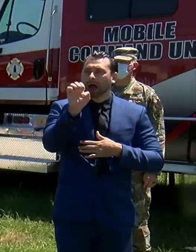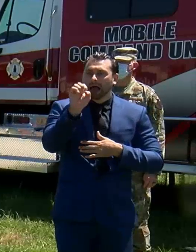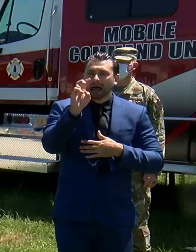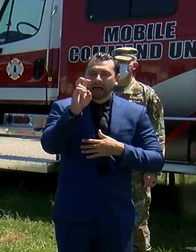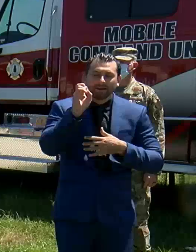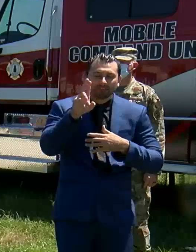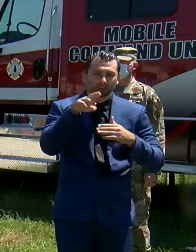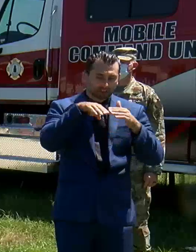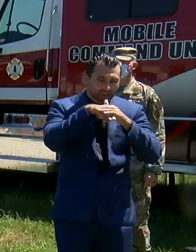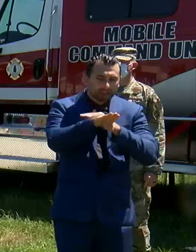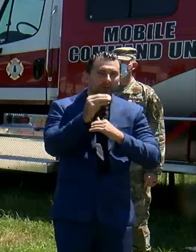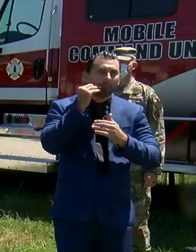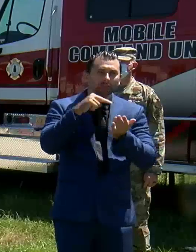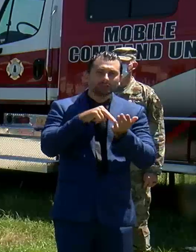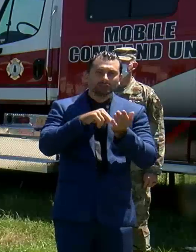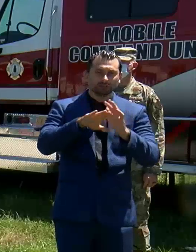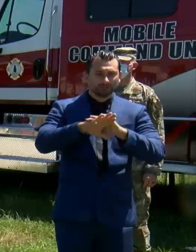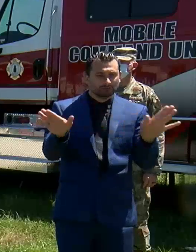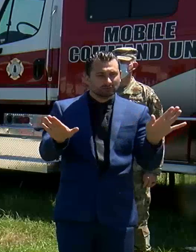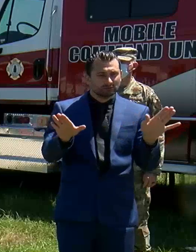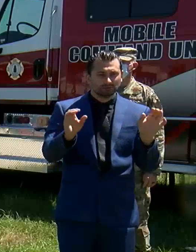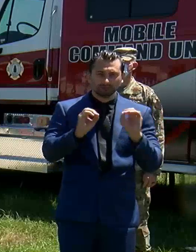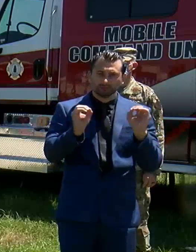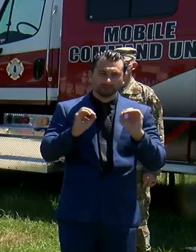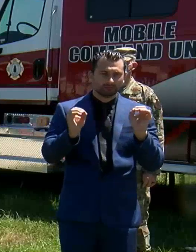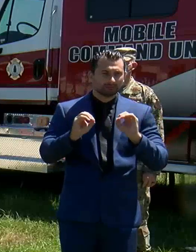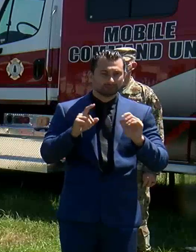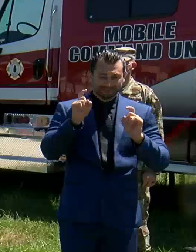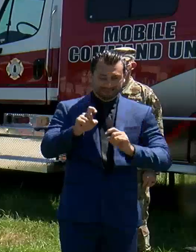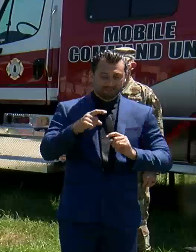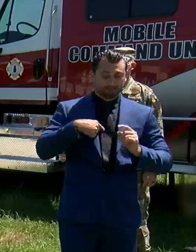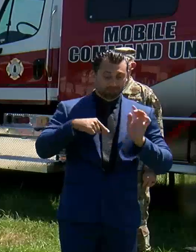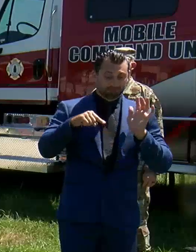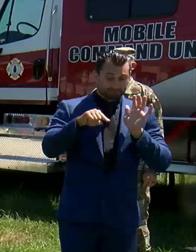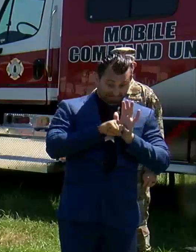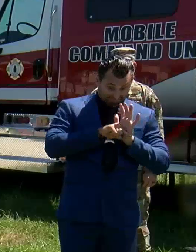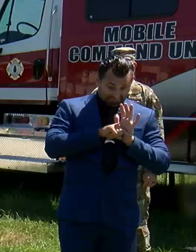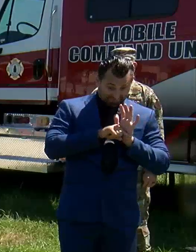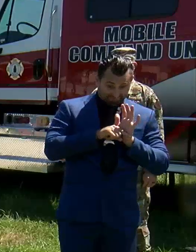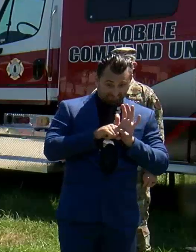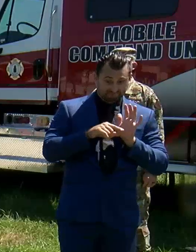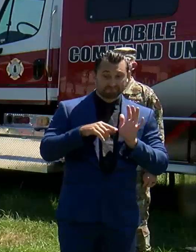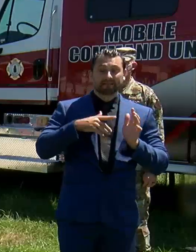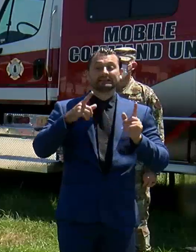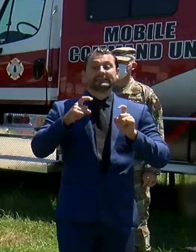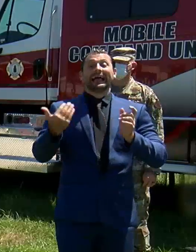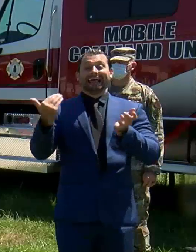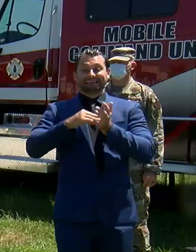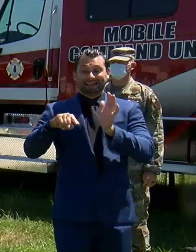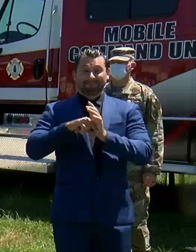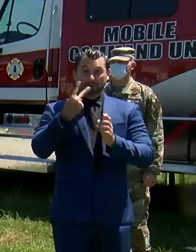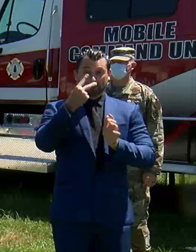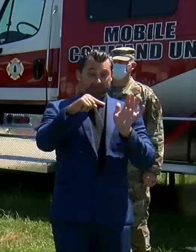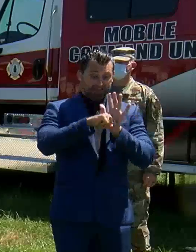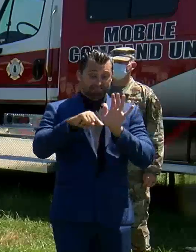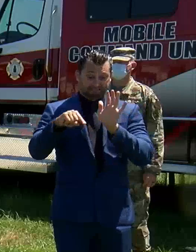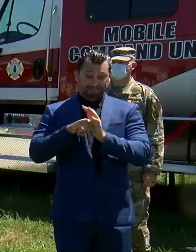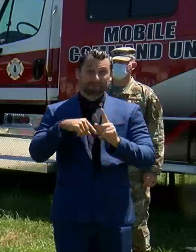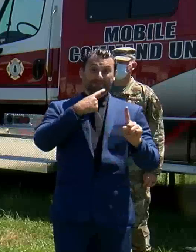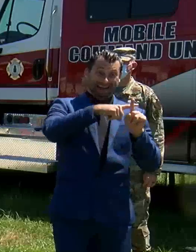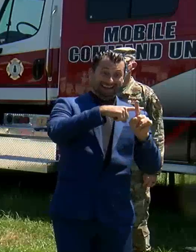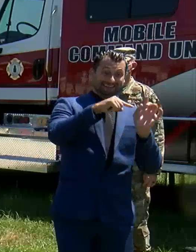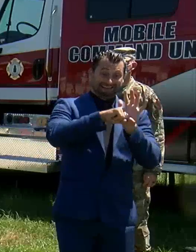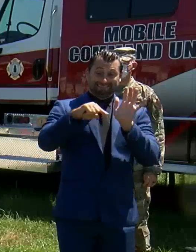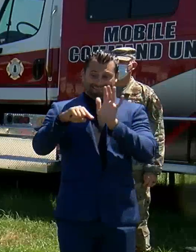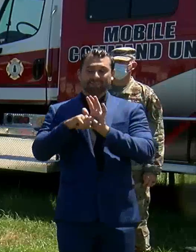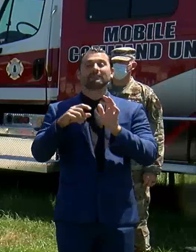could be people that go in from nursing homes to seek medical attention who not for COVID, but you don't know whether they have it or